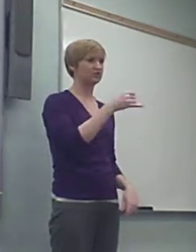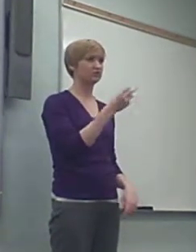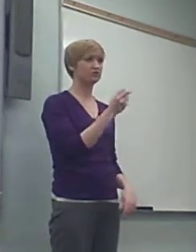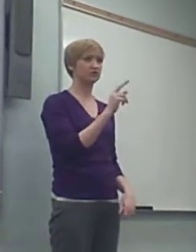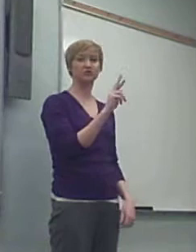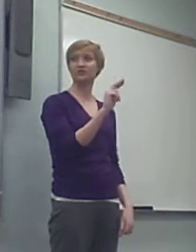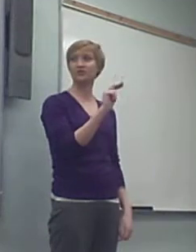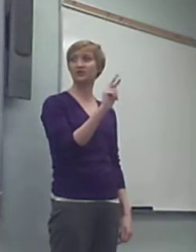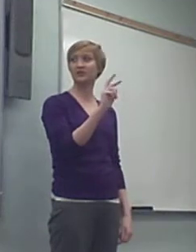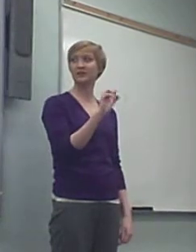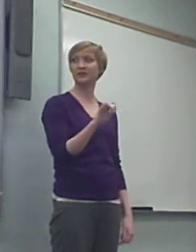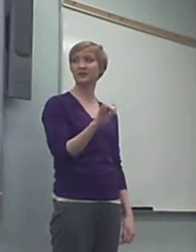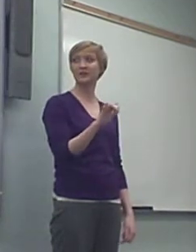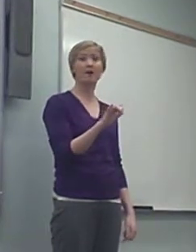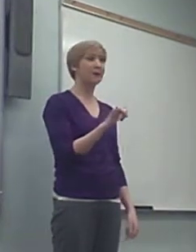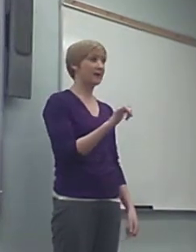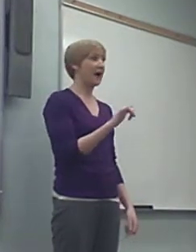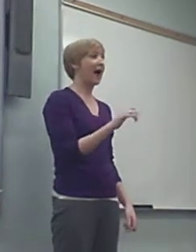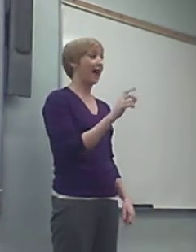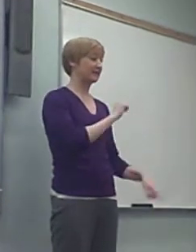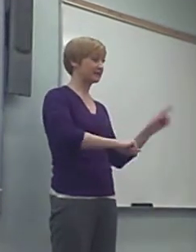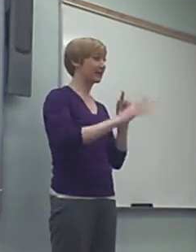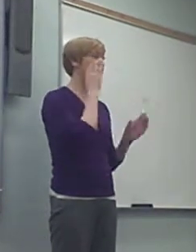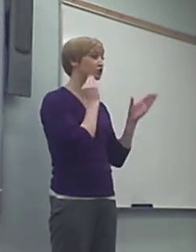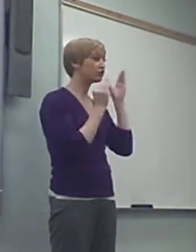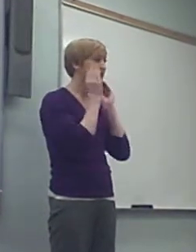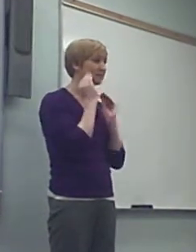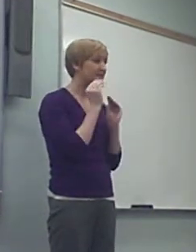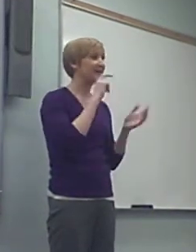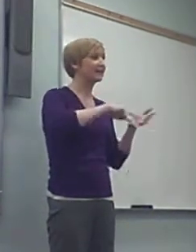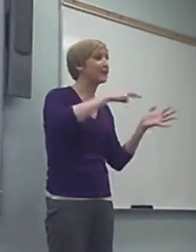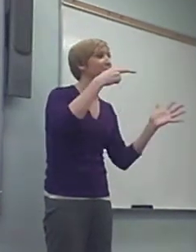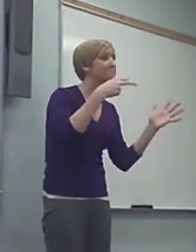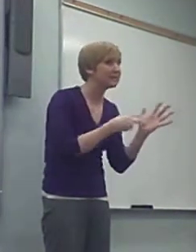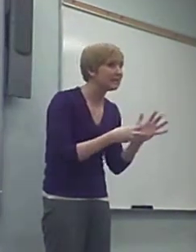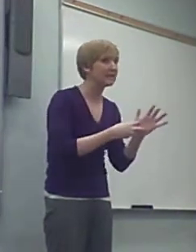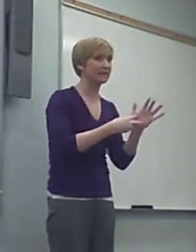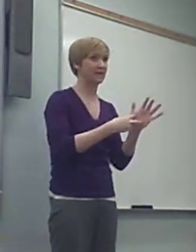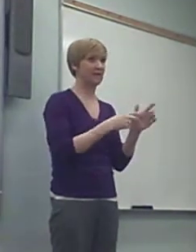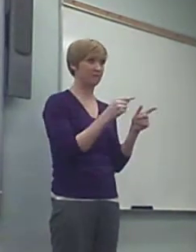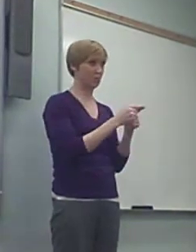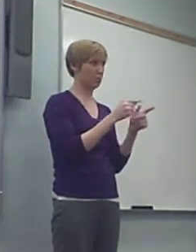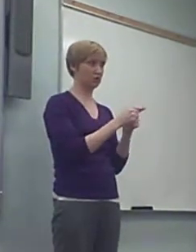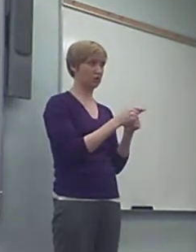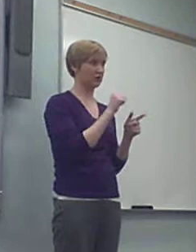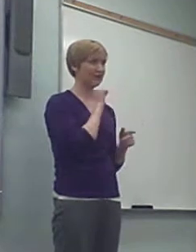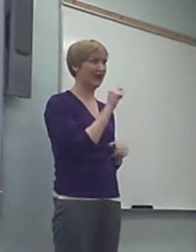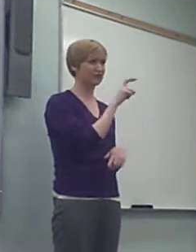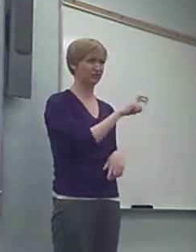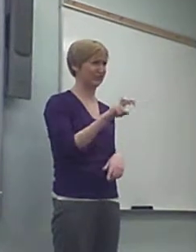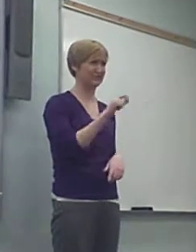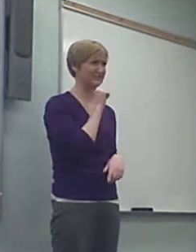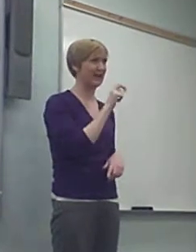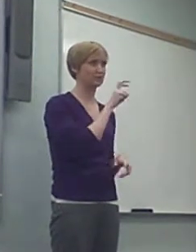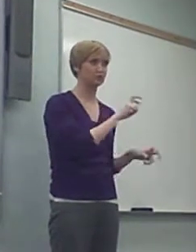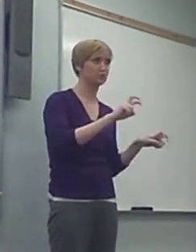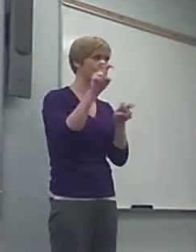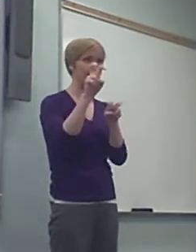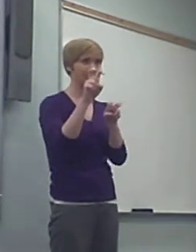like this. My life every day. Right? So this experience that I'm having here,